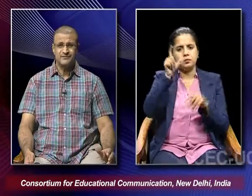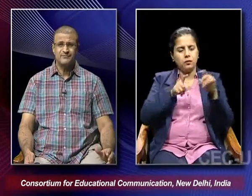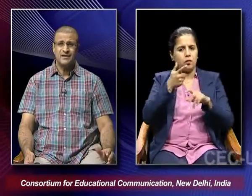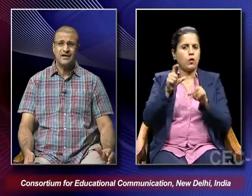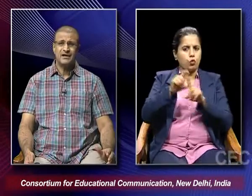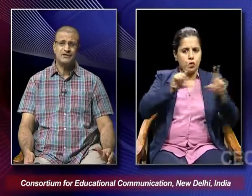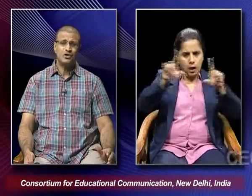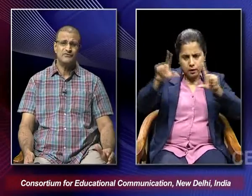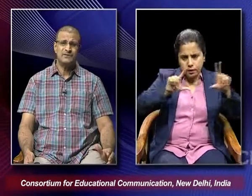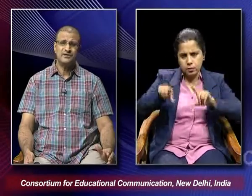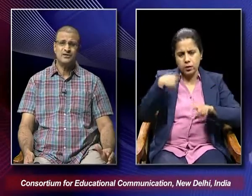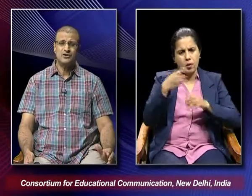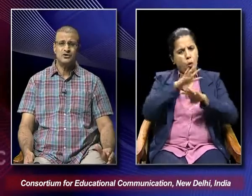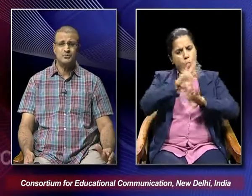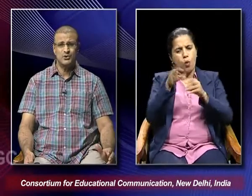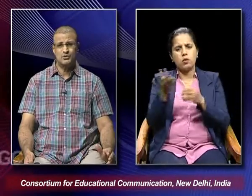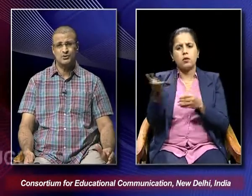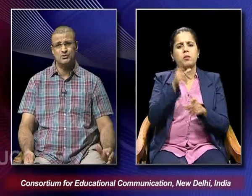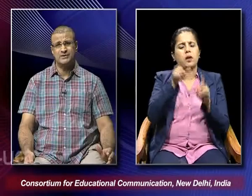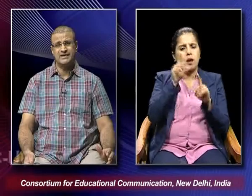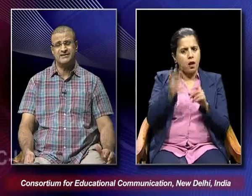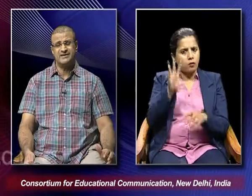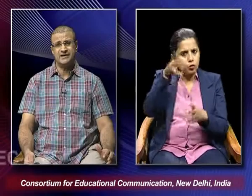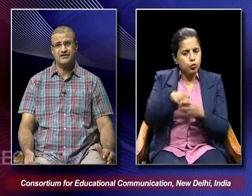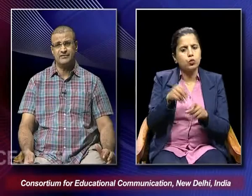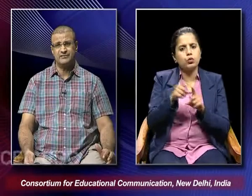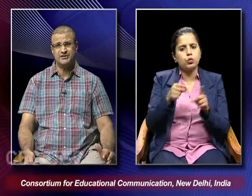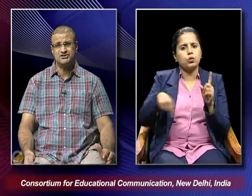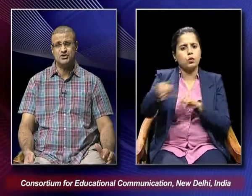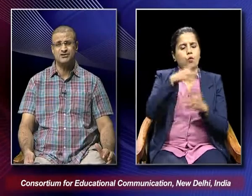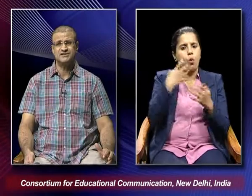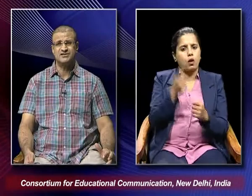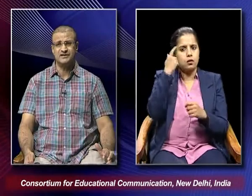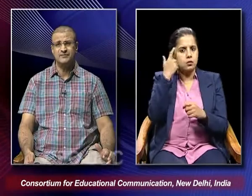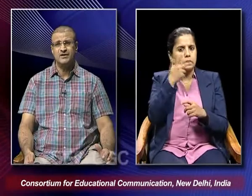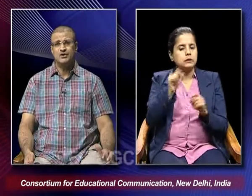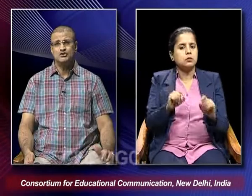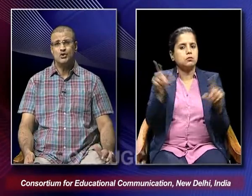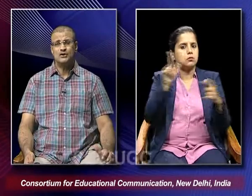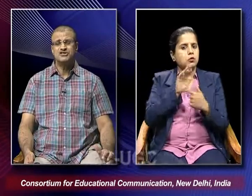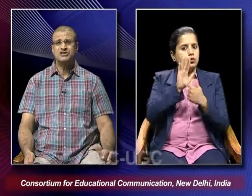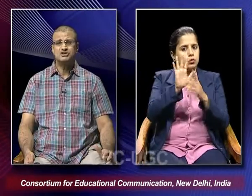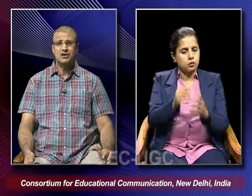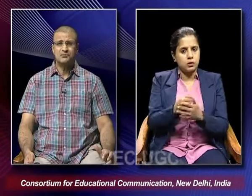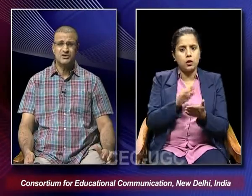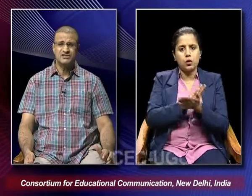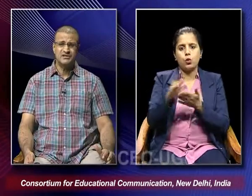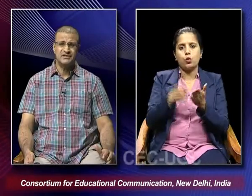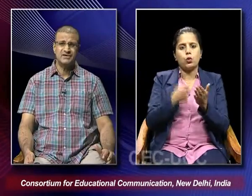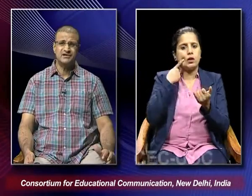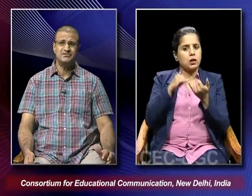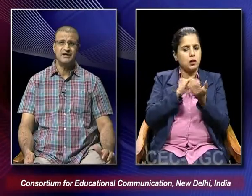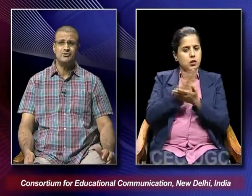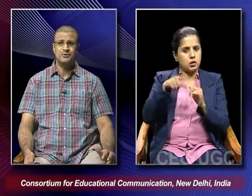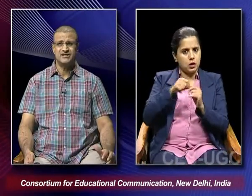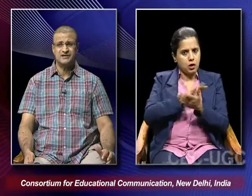director, all of them, they contribute to create that kind of image on the screen. So Hrishikesh Mukherjee in a